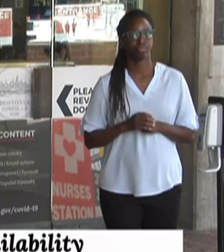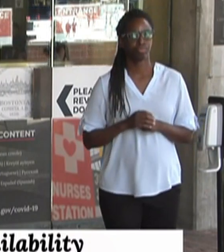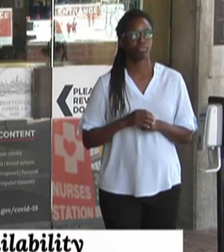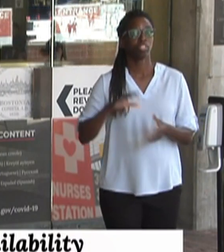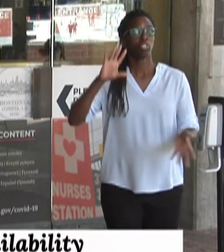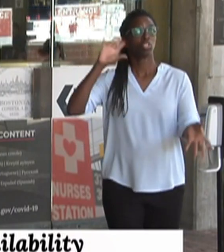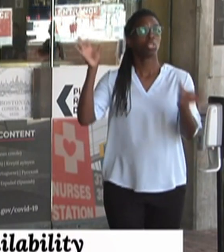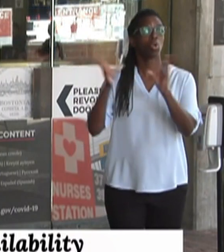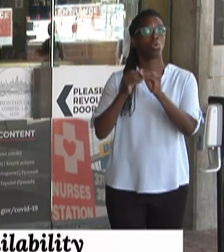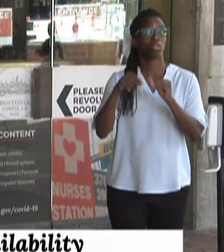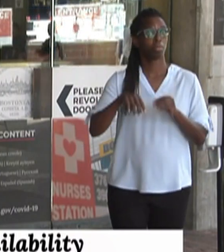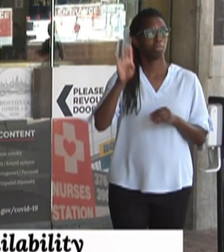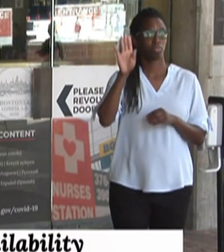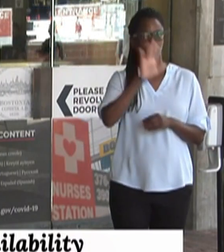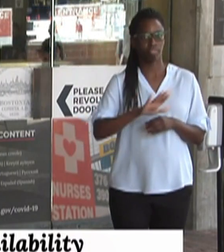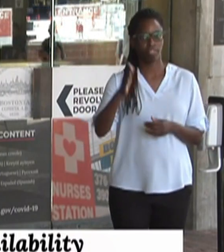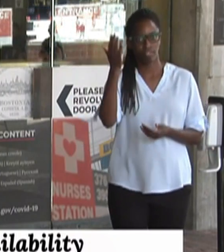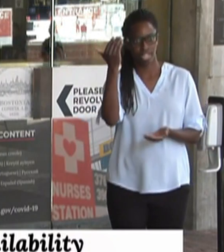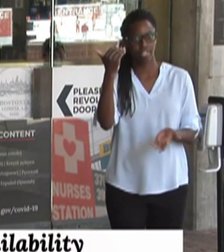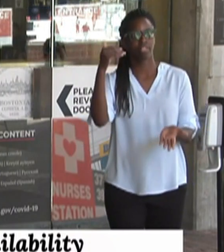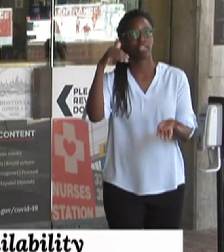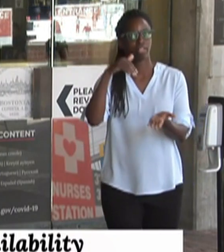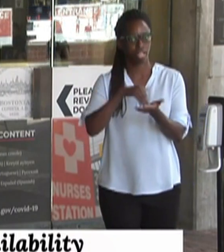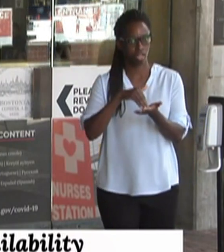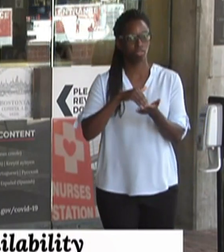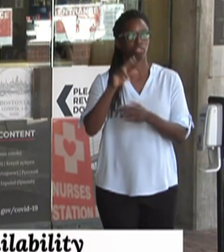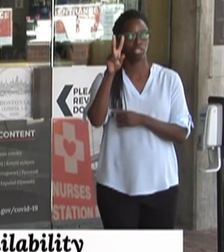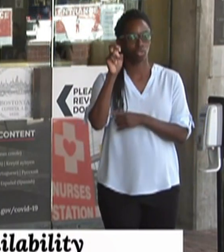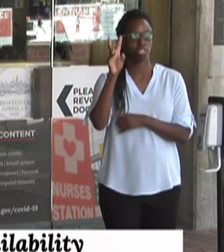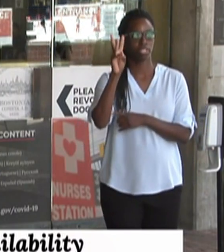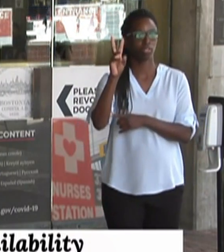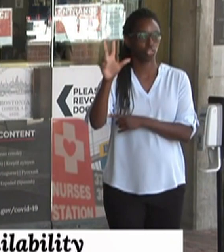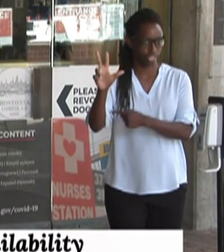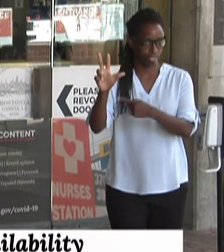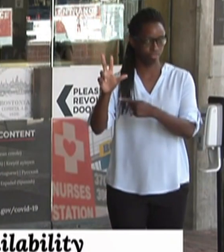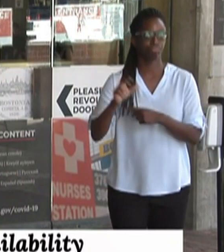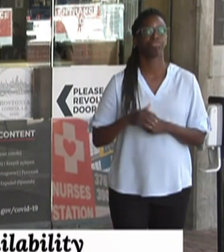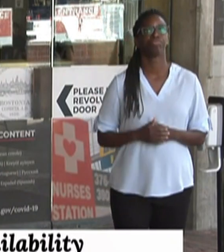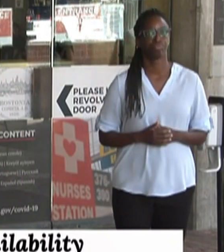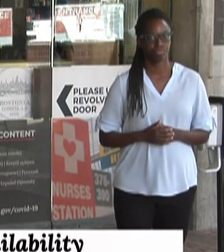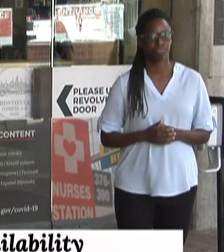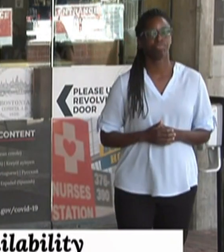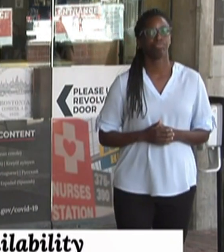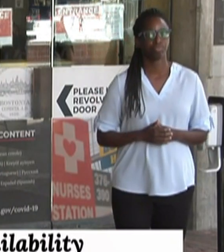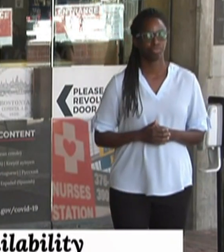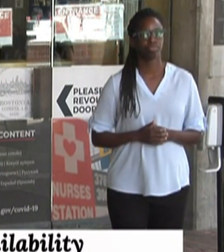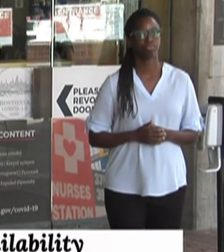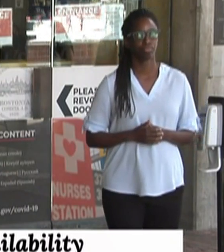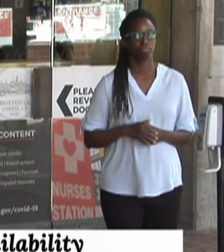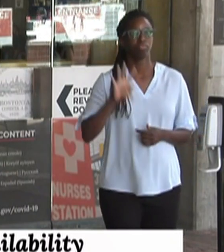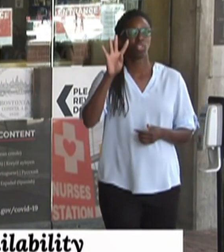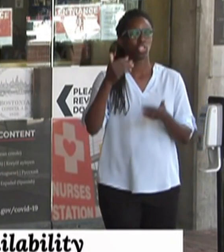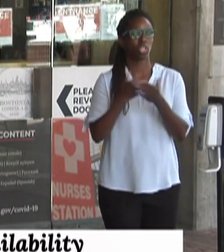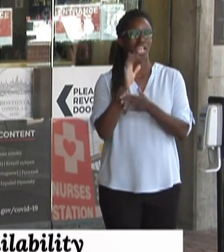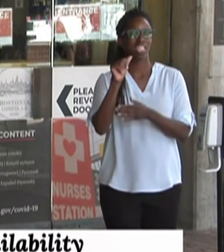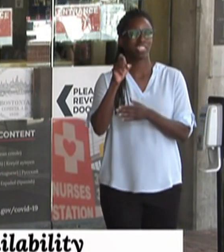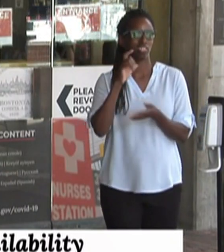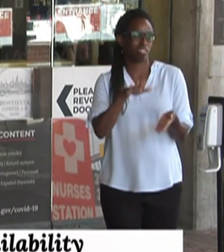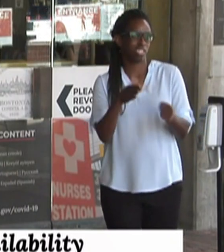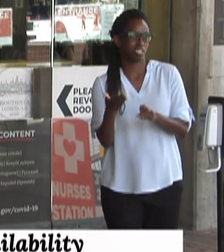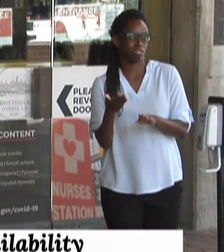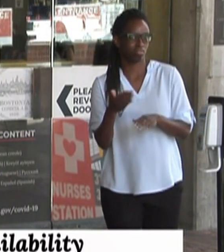prayers go out to those that are sick and suffering from COVID-19, and the families who've lost loved ones. Want you to know that you're in our thoughts and